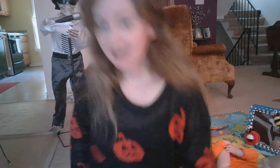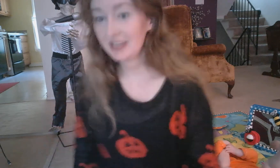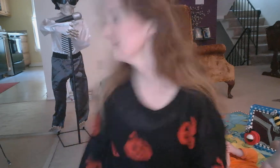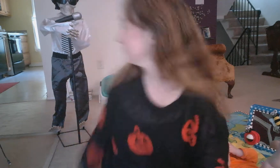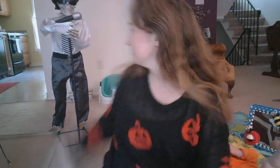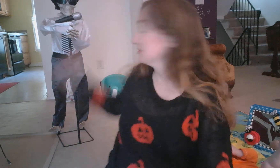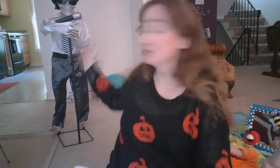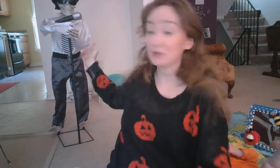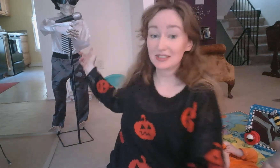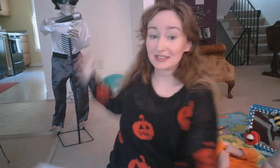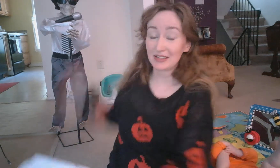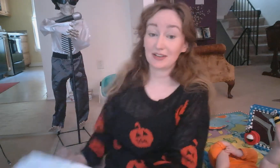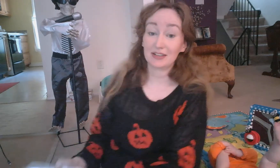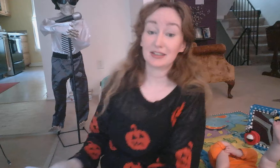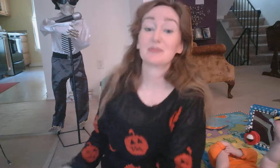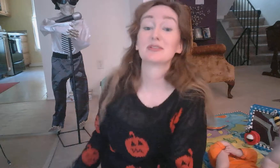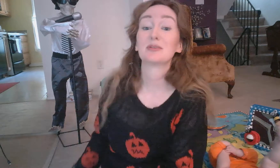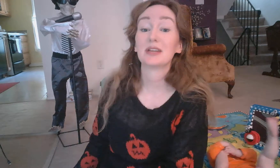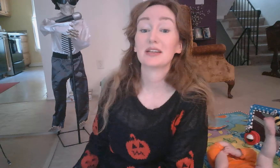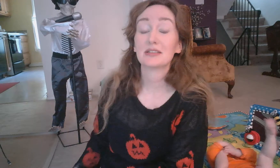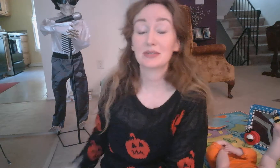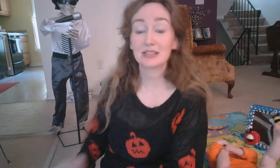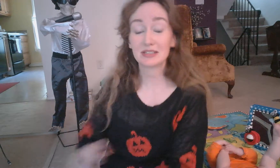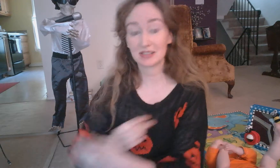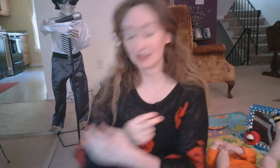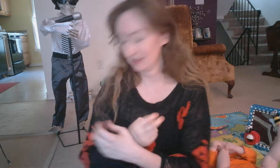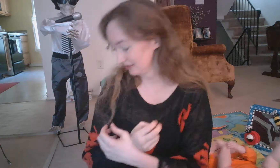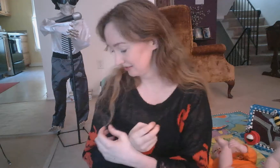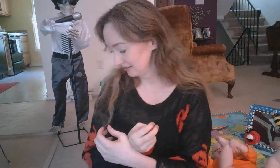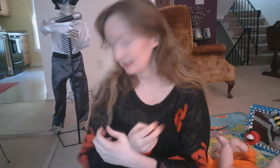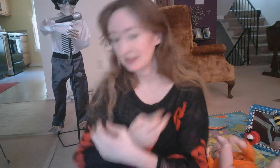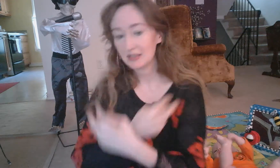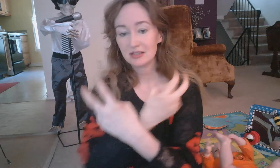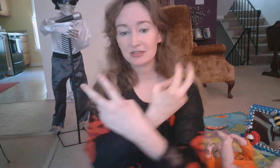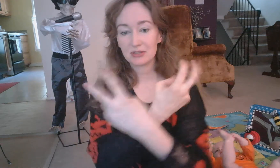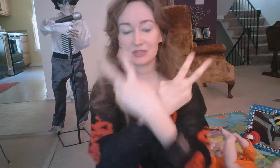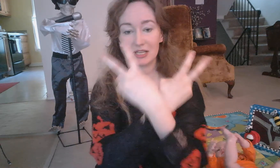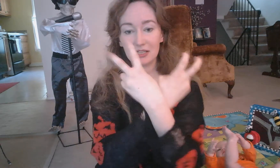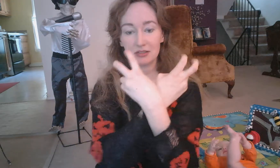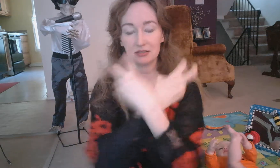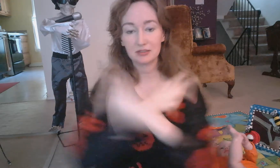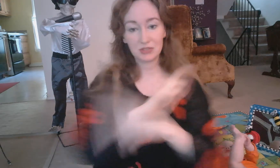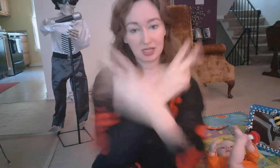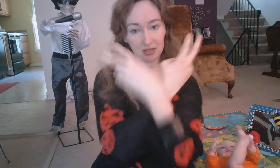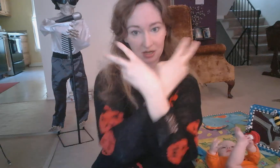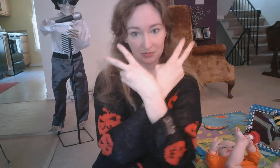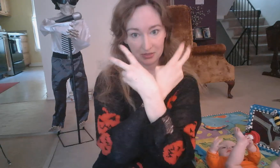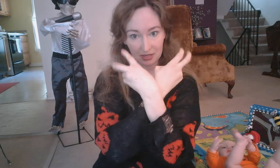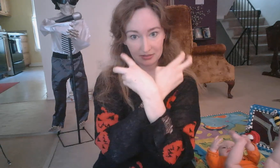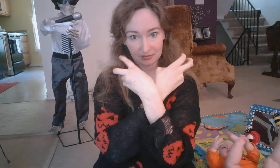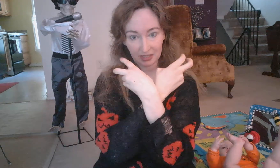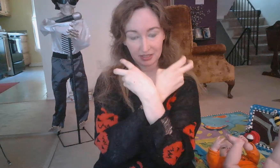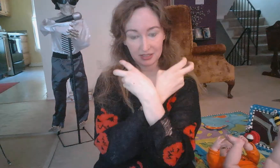Okay. Here's where this guy finally comes into play. So he's a skeleton. So you take your arms and cross them like